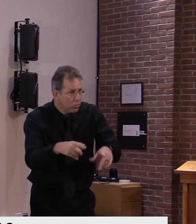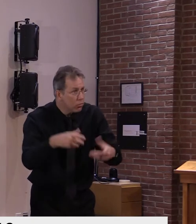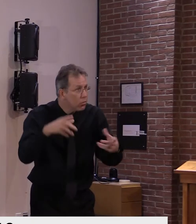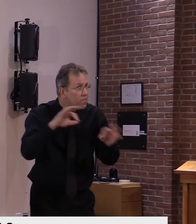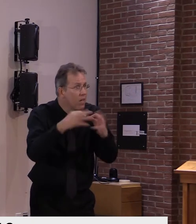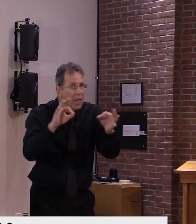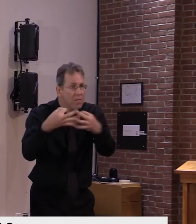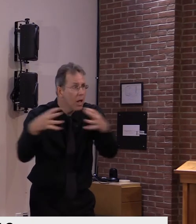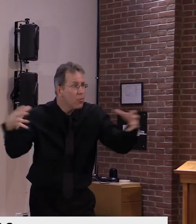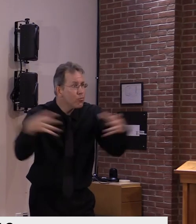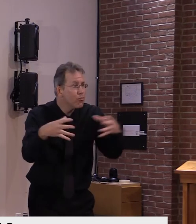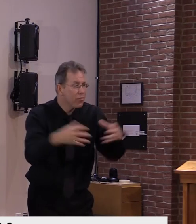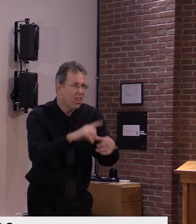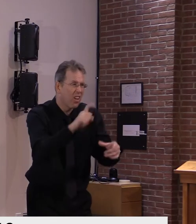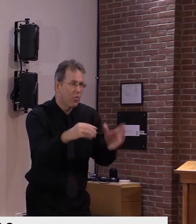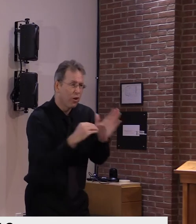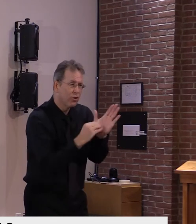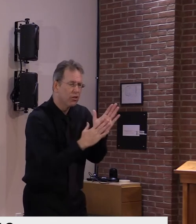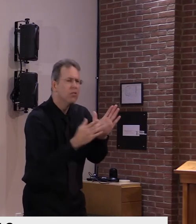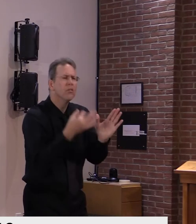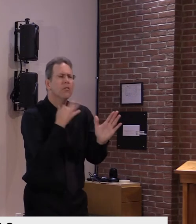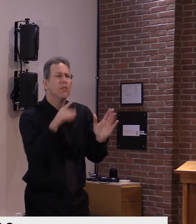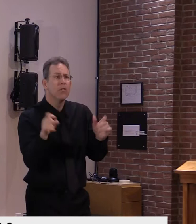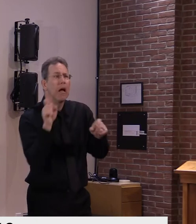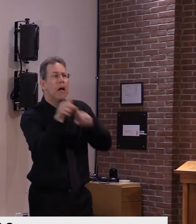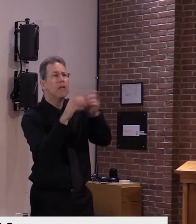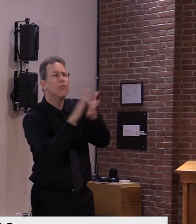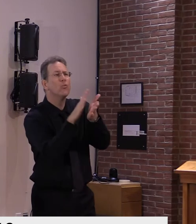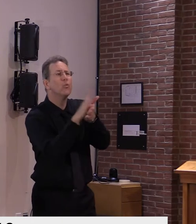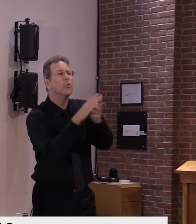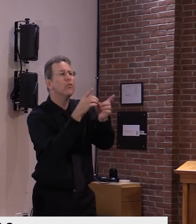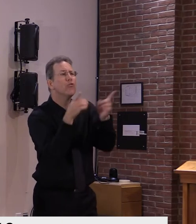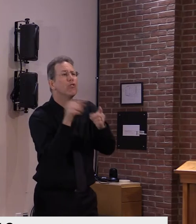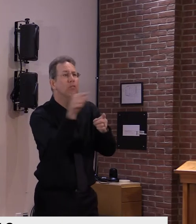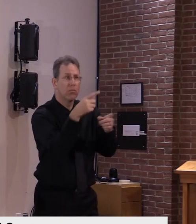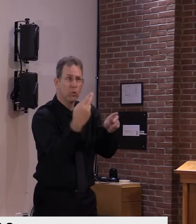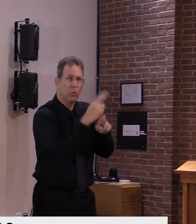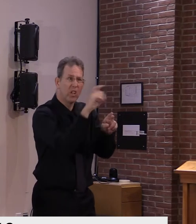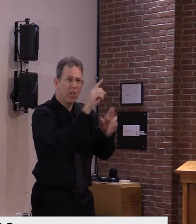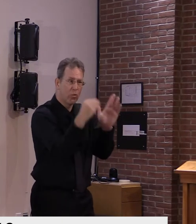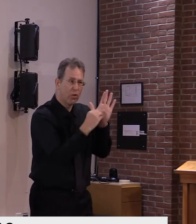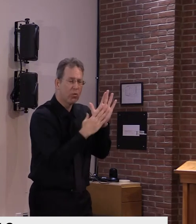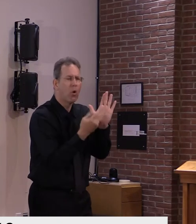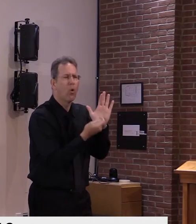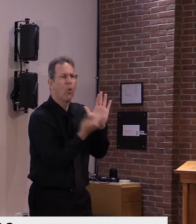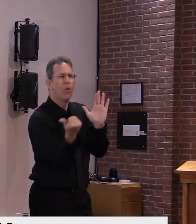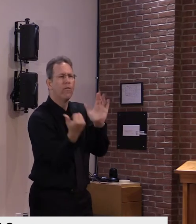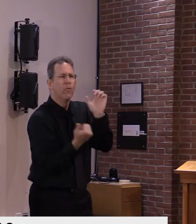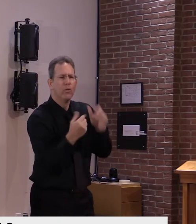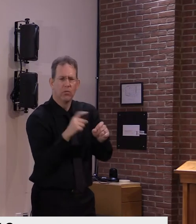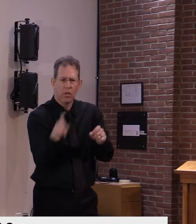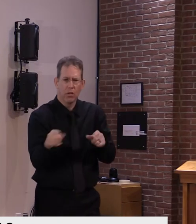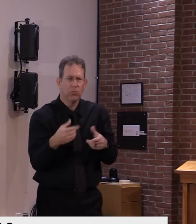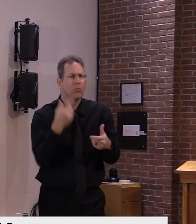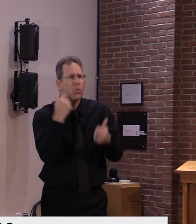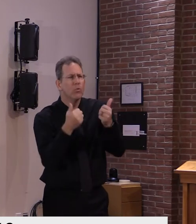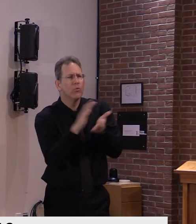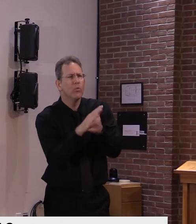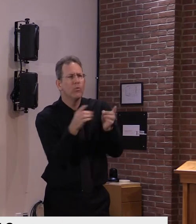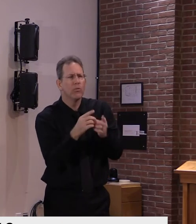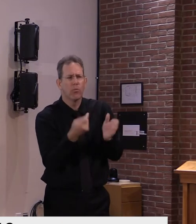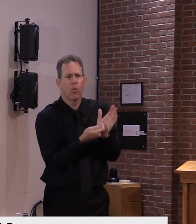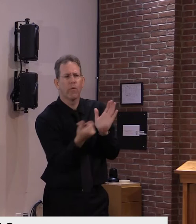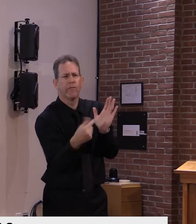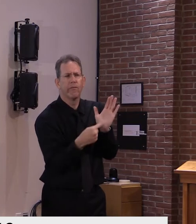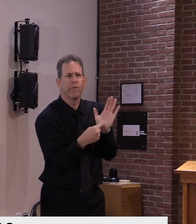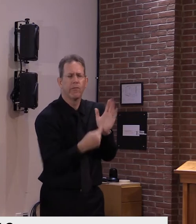of in the process, and also were any of those districts deciding to opt out here in the southern two counties?